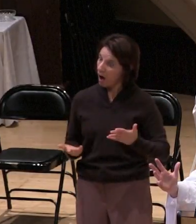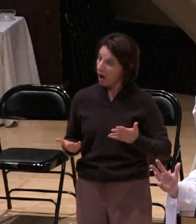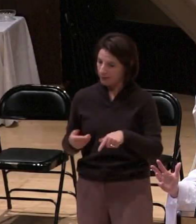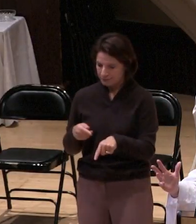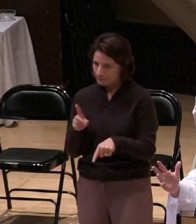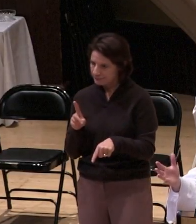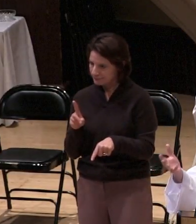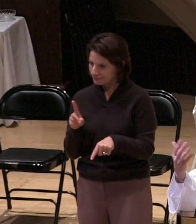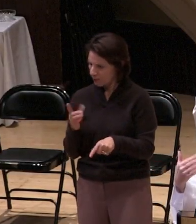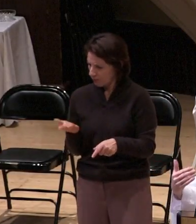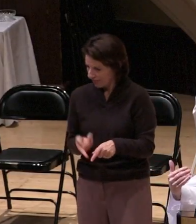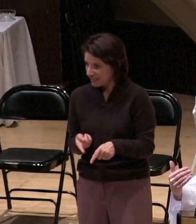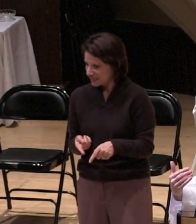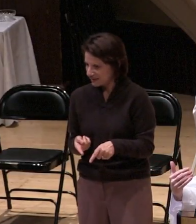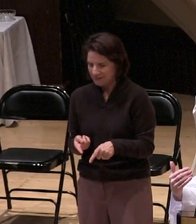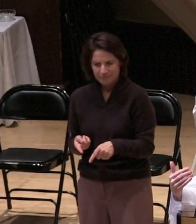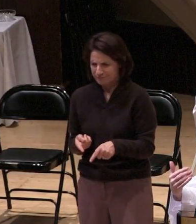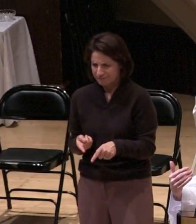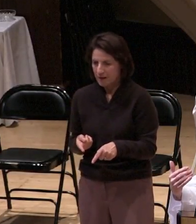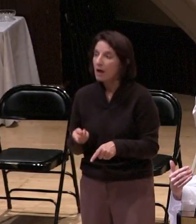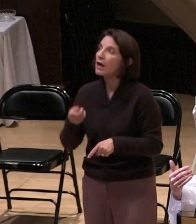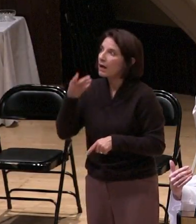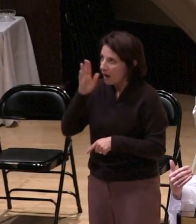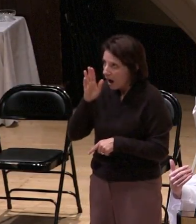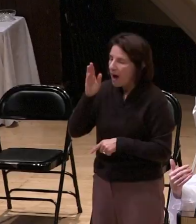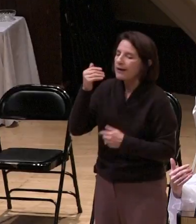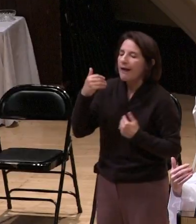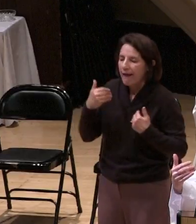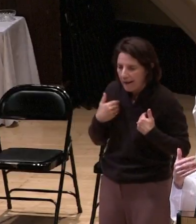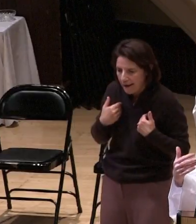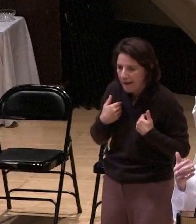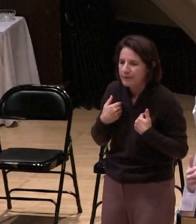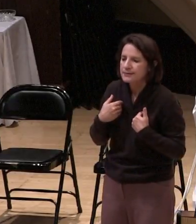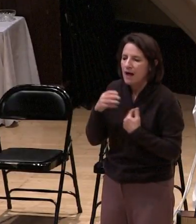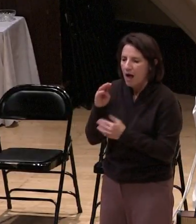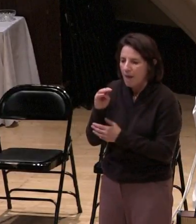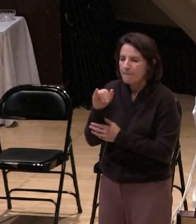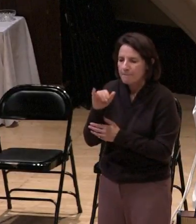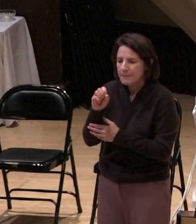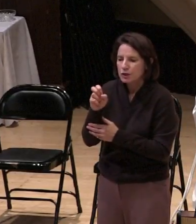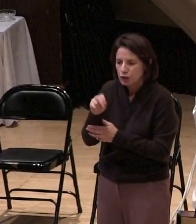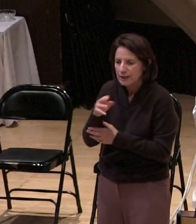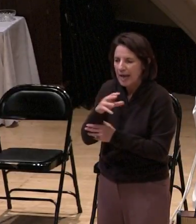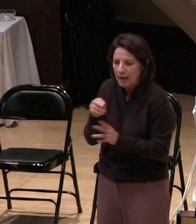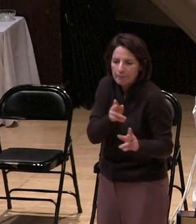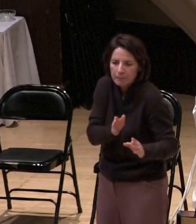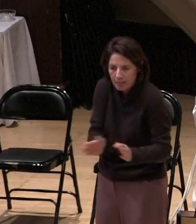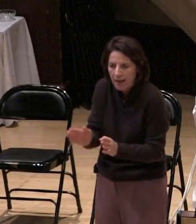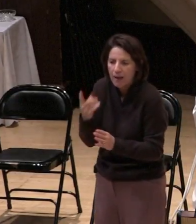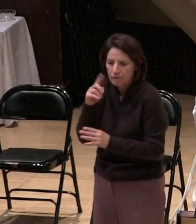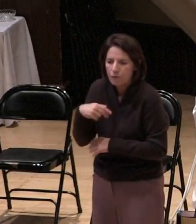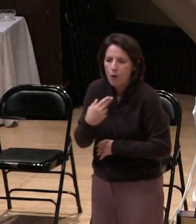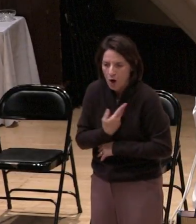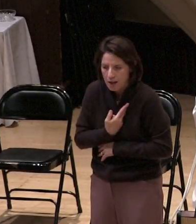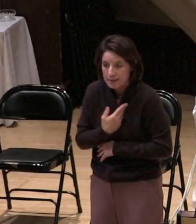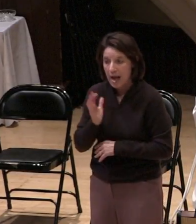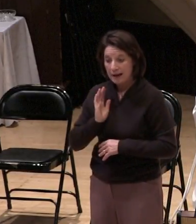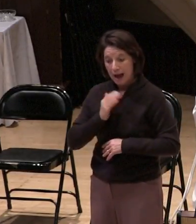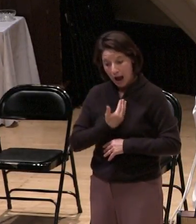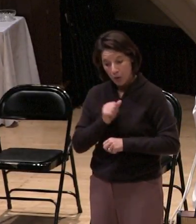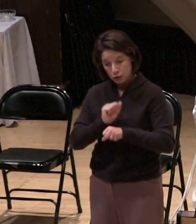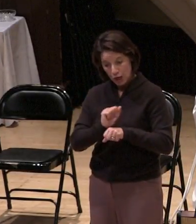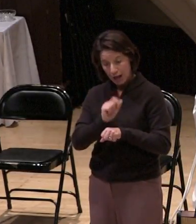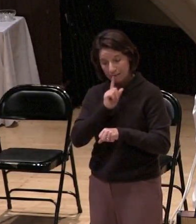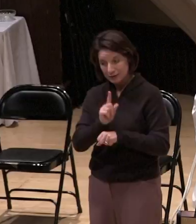But rather, that God does have a mission and a plan for us, and our job is really to just day by day fulfill it, what that